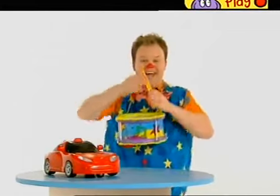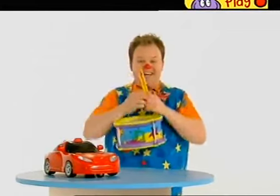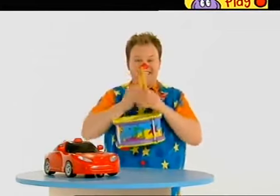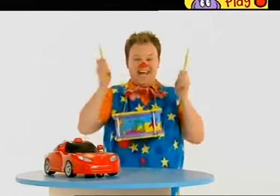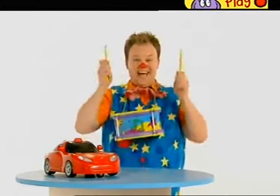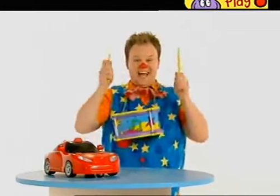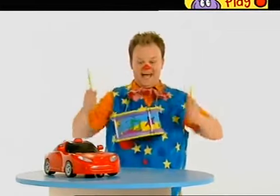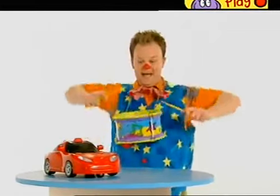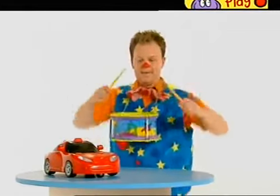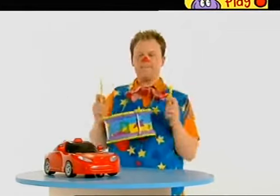Ta-da!